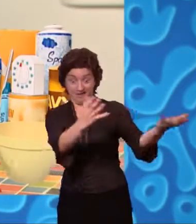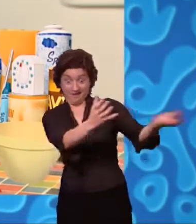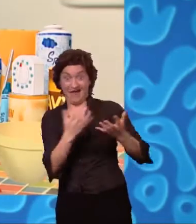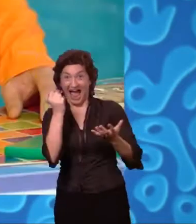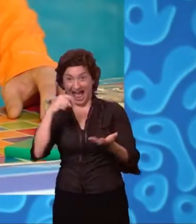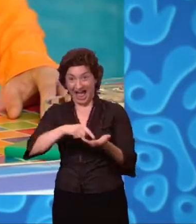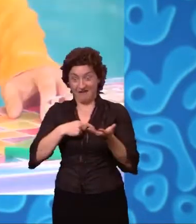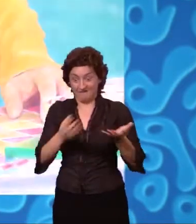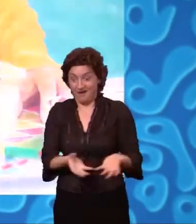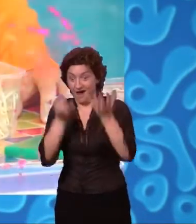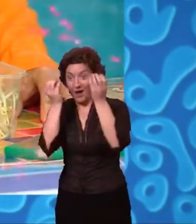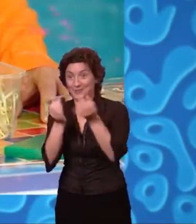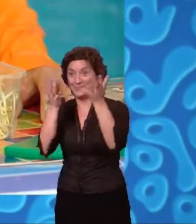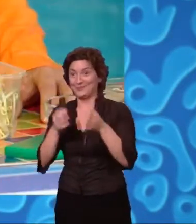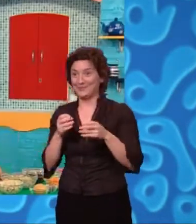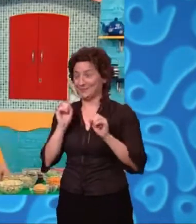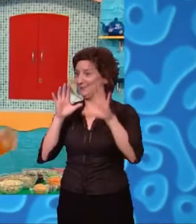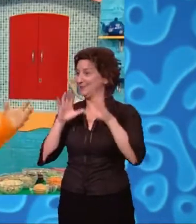them.